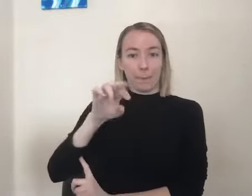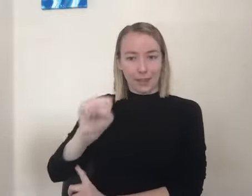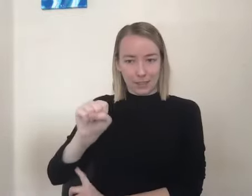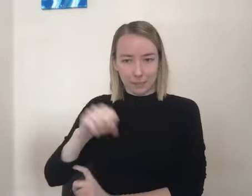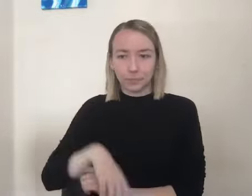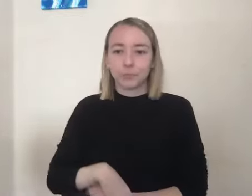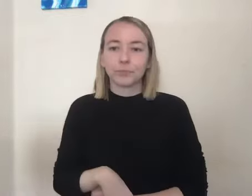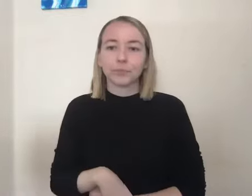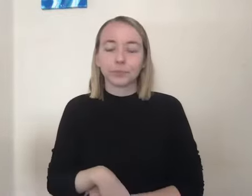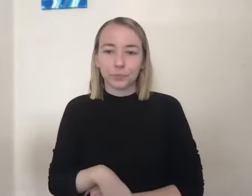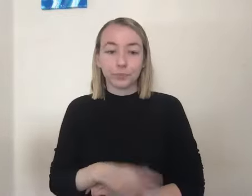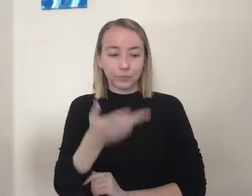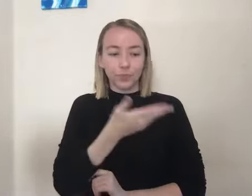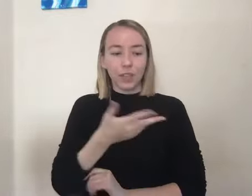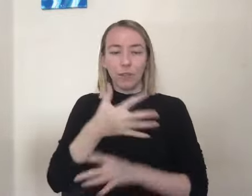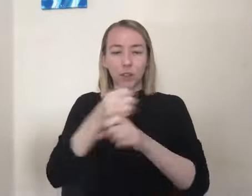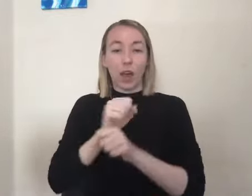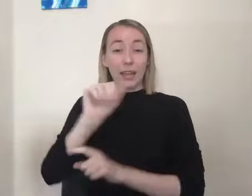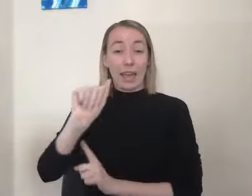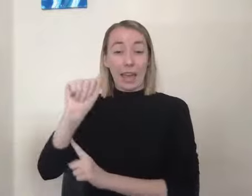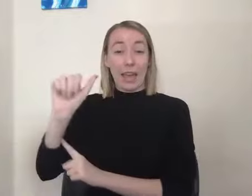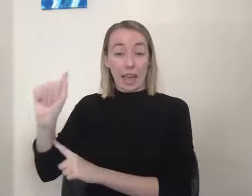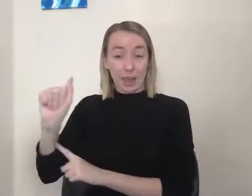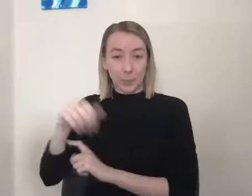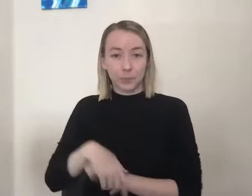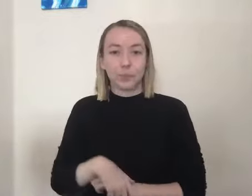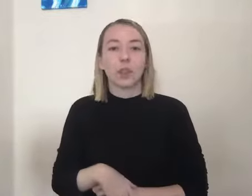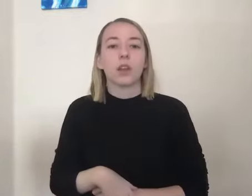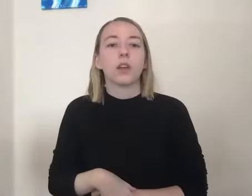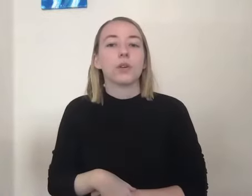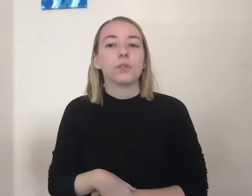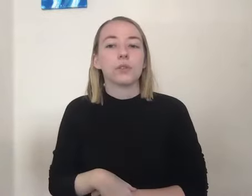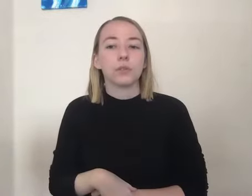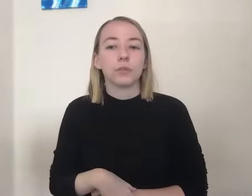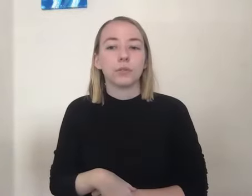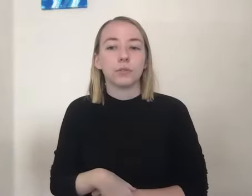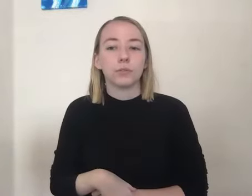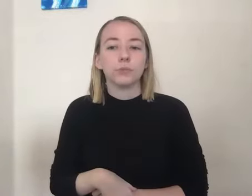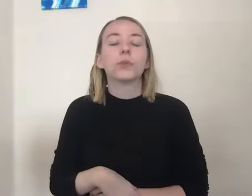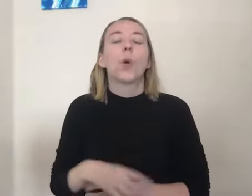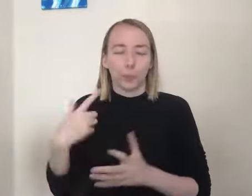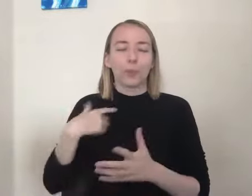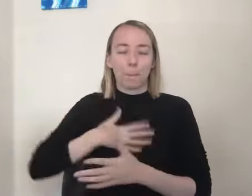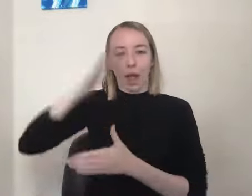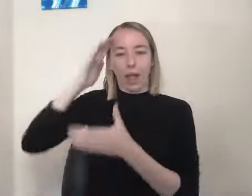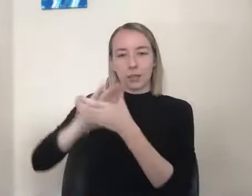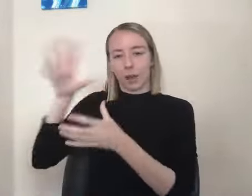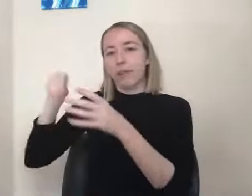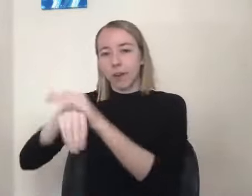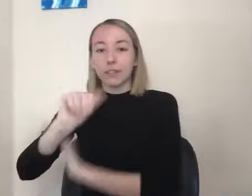50 pence. And when he came down here and went to live with his brother, he got himself in AAA, which I was not